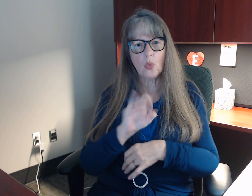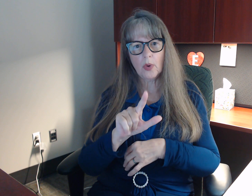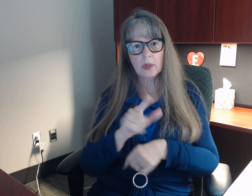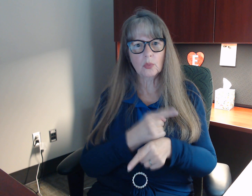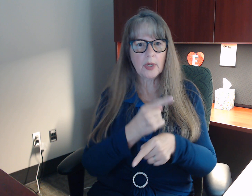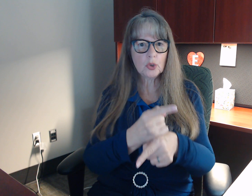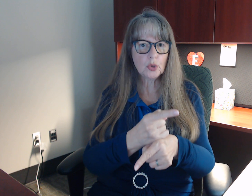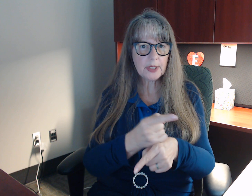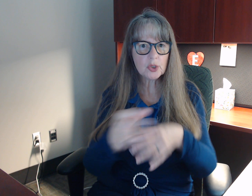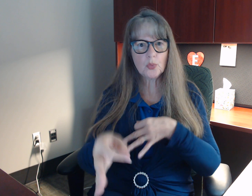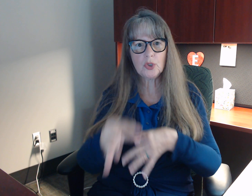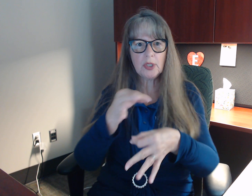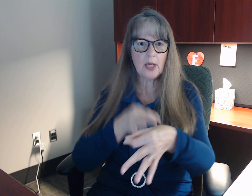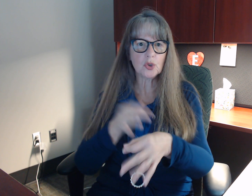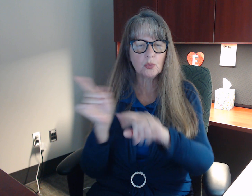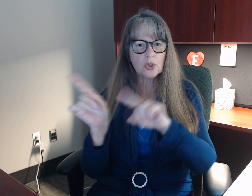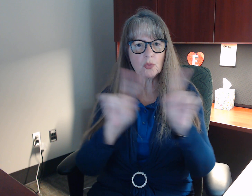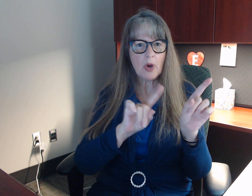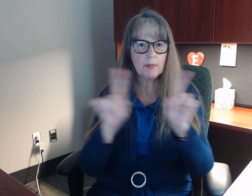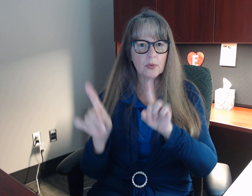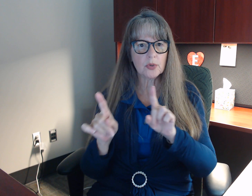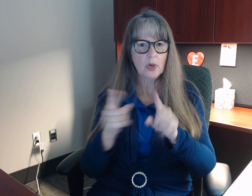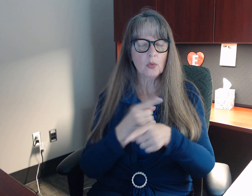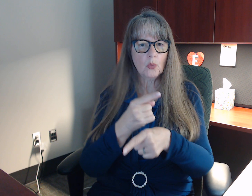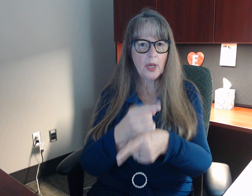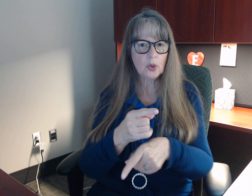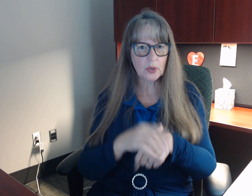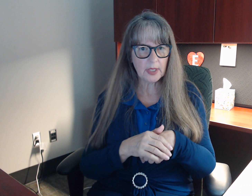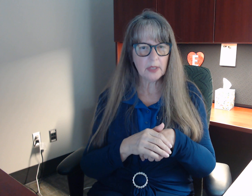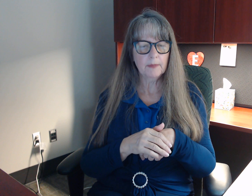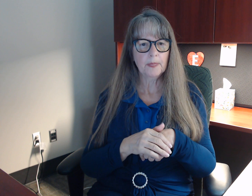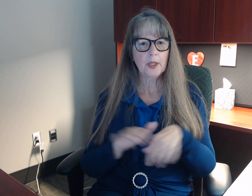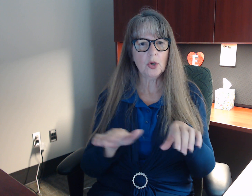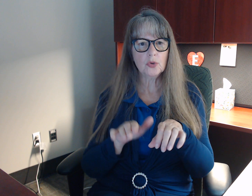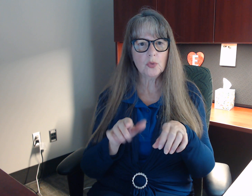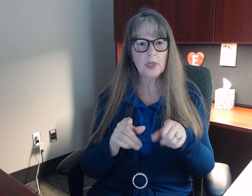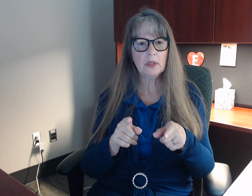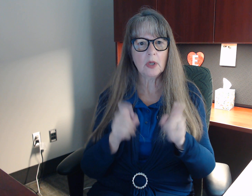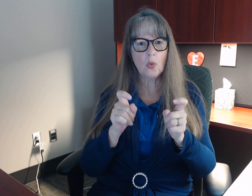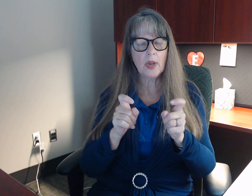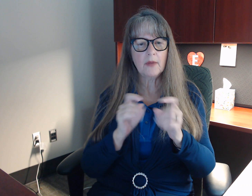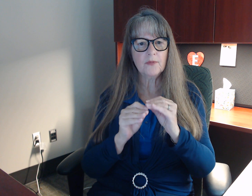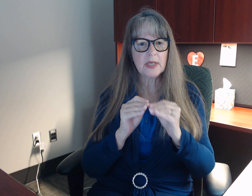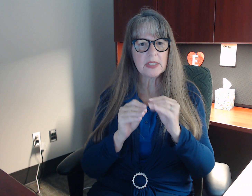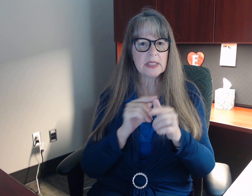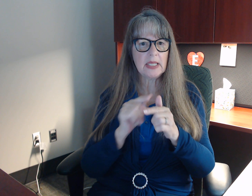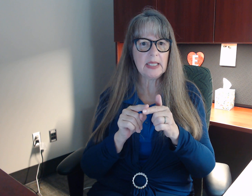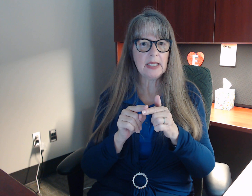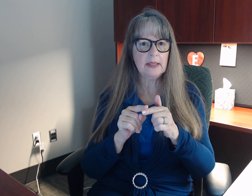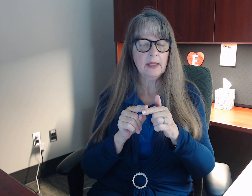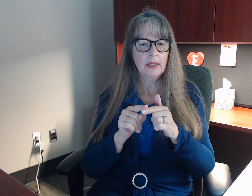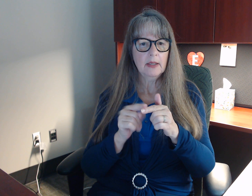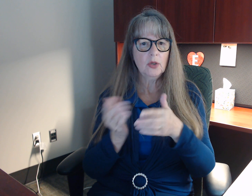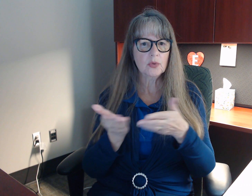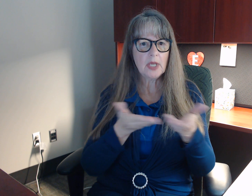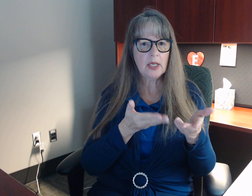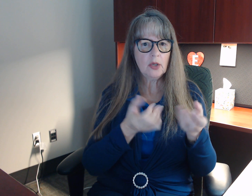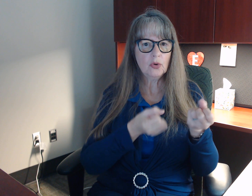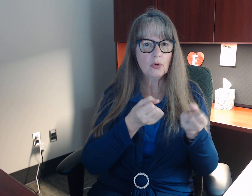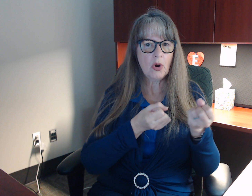oil regularly, switching out your windshield wipers regularly, doing the quick fixes, and then, taking your